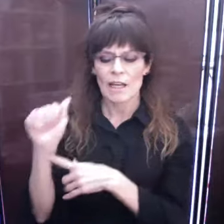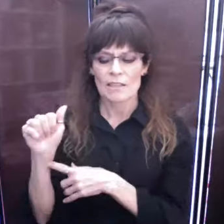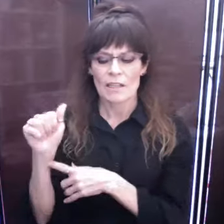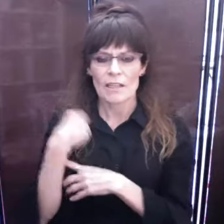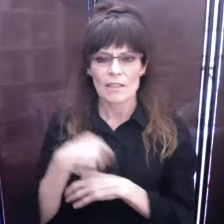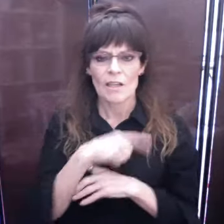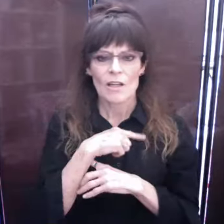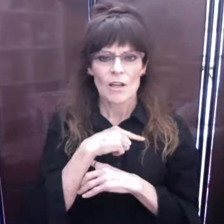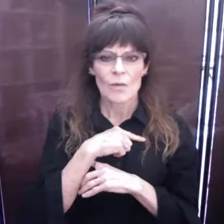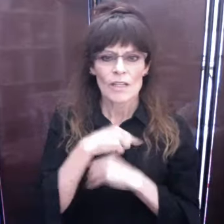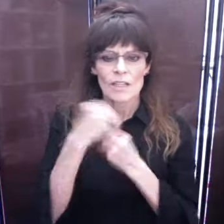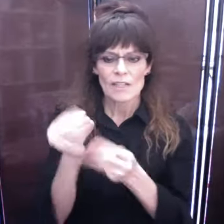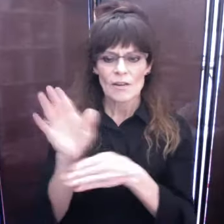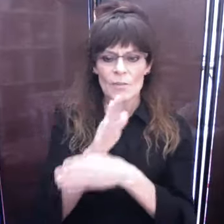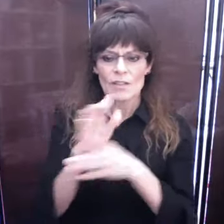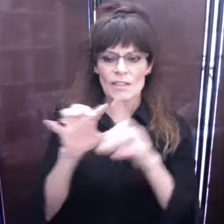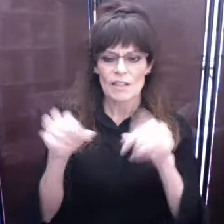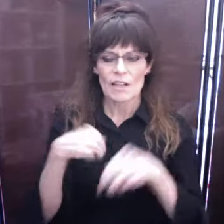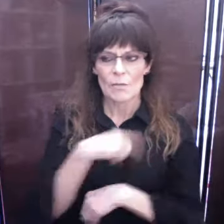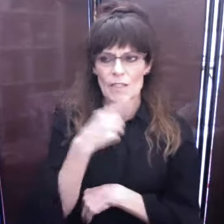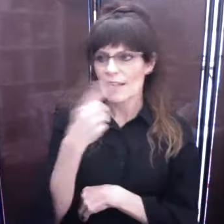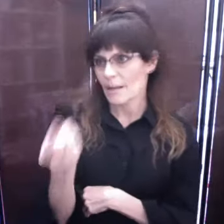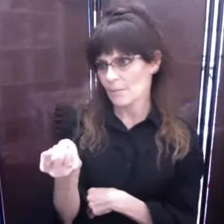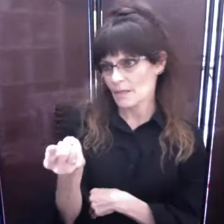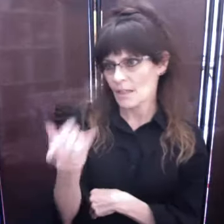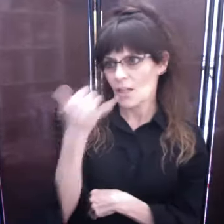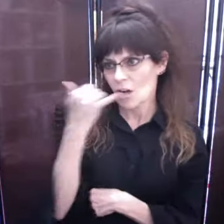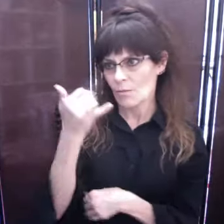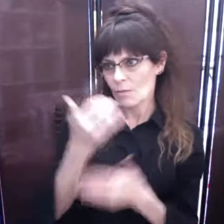business card, and we say, hey, call me before the first drink.